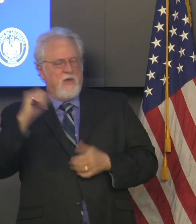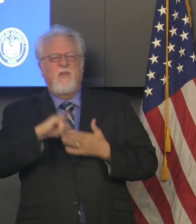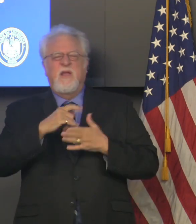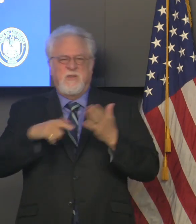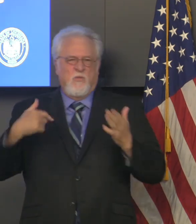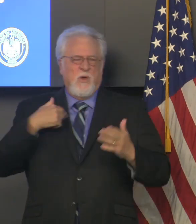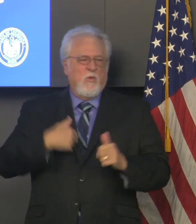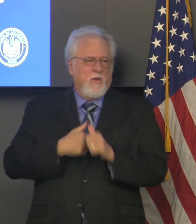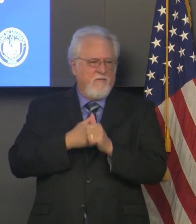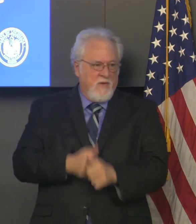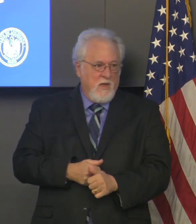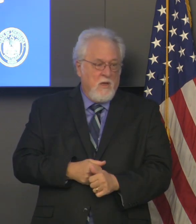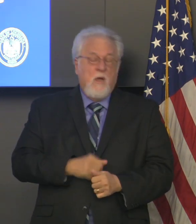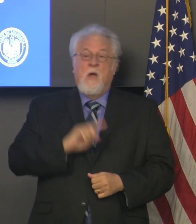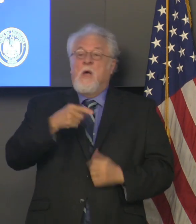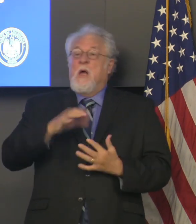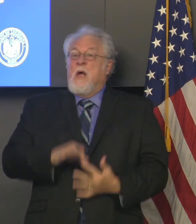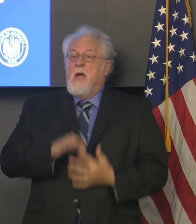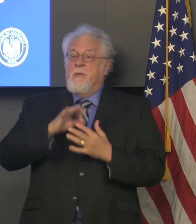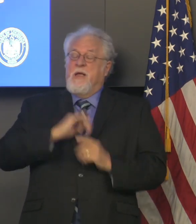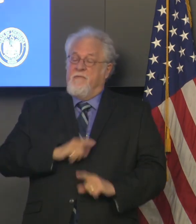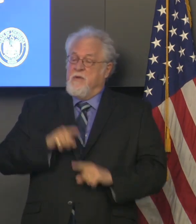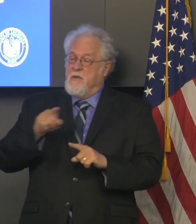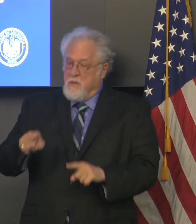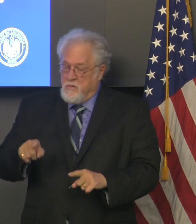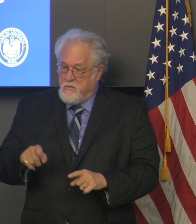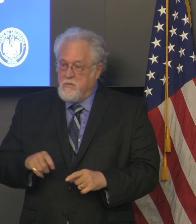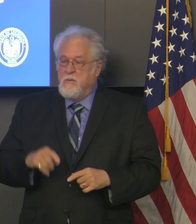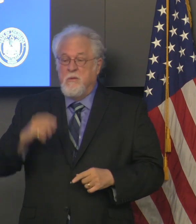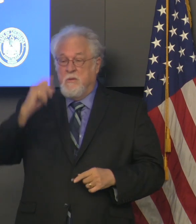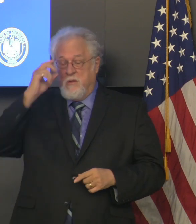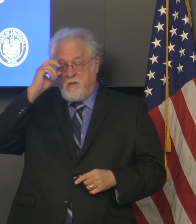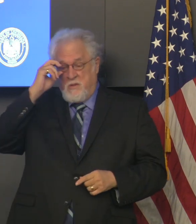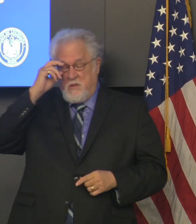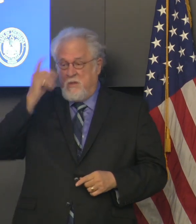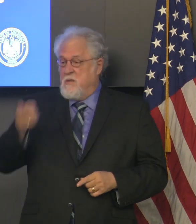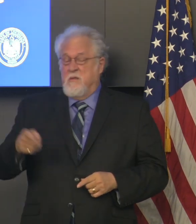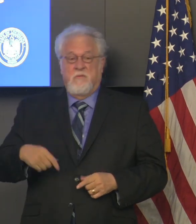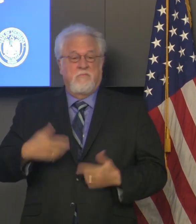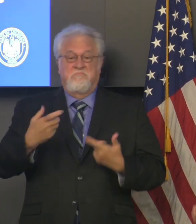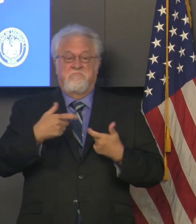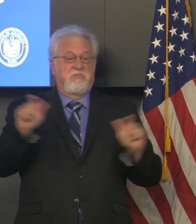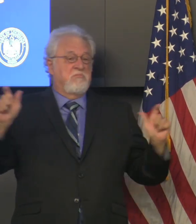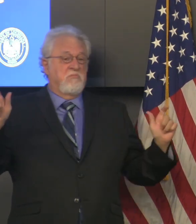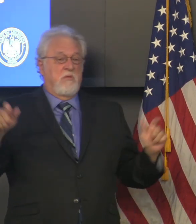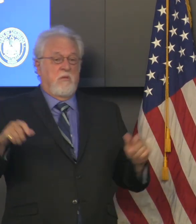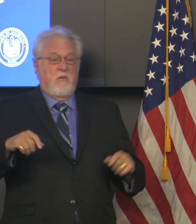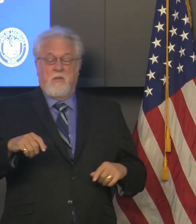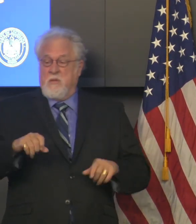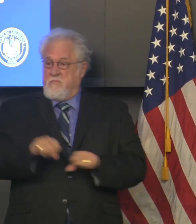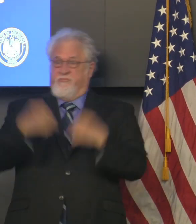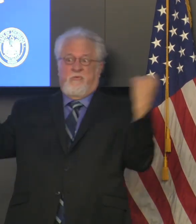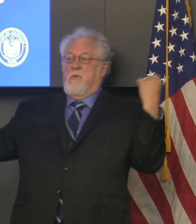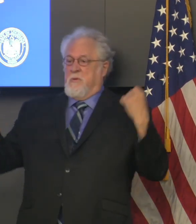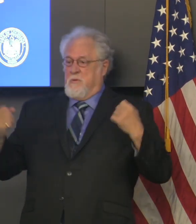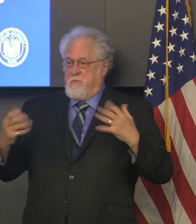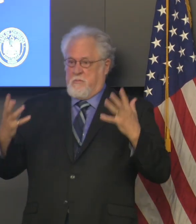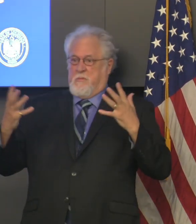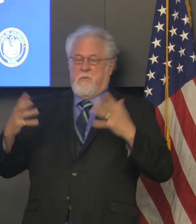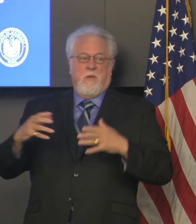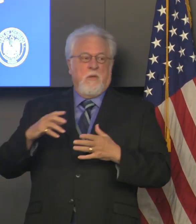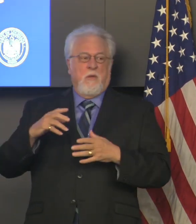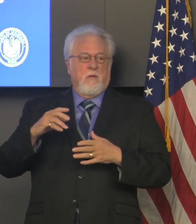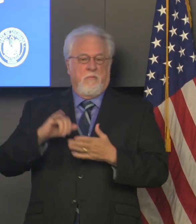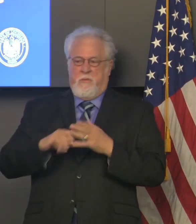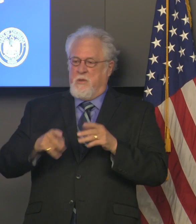followed. The only exception would be if we go somewhere and someone just blatantly does something that's egregious. That may be a 2-striker,